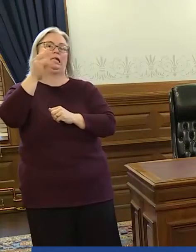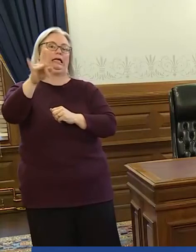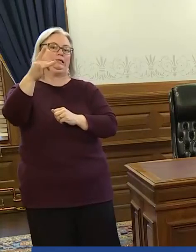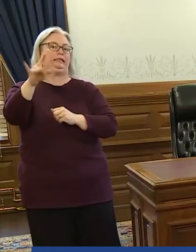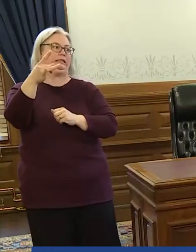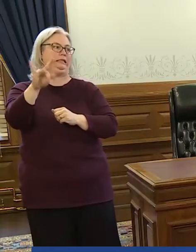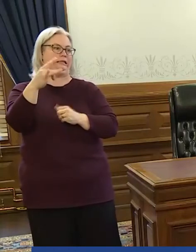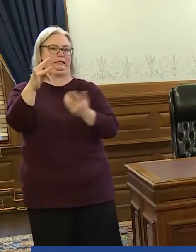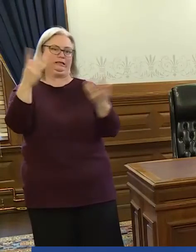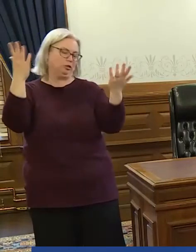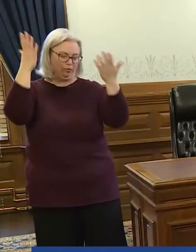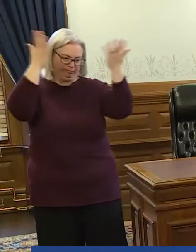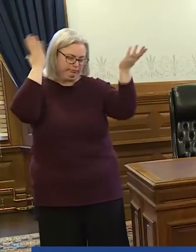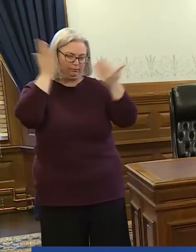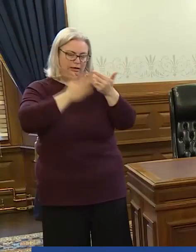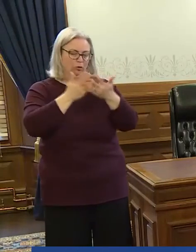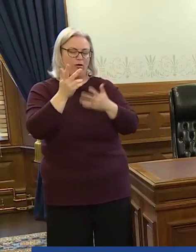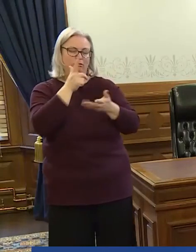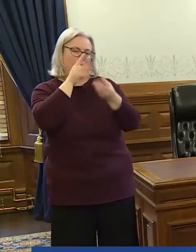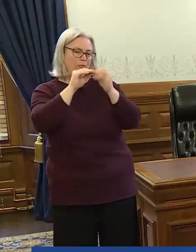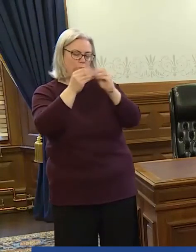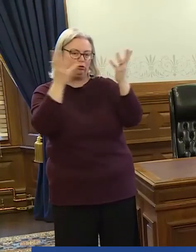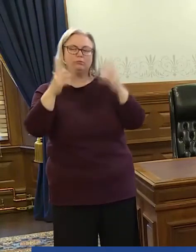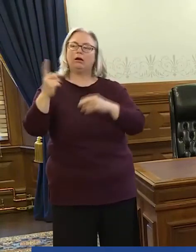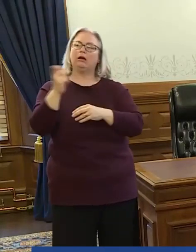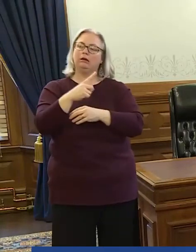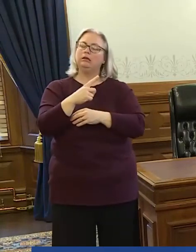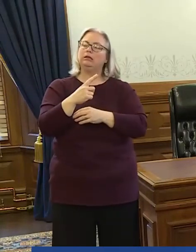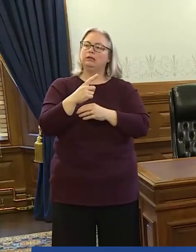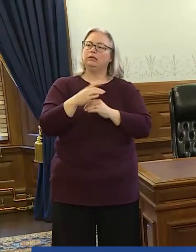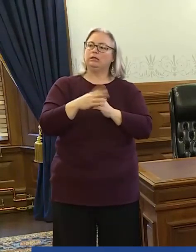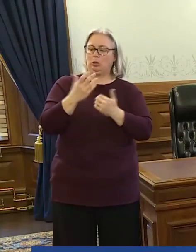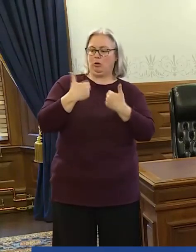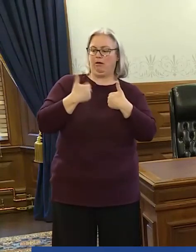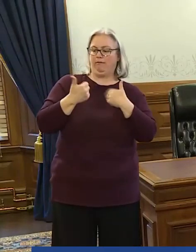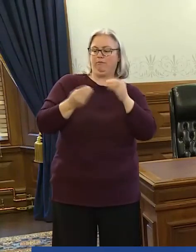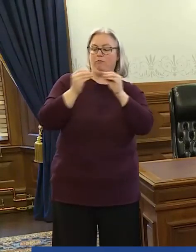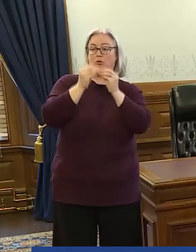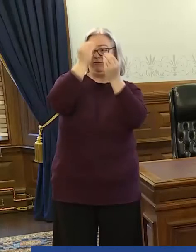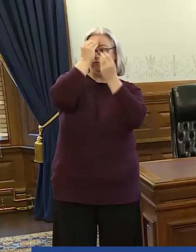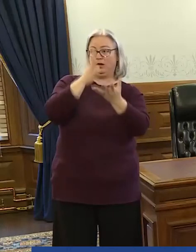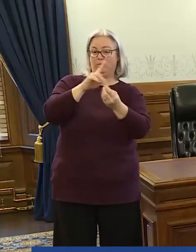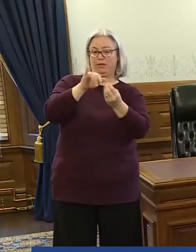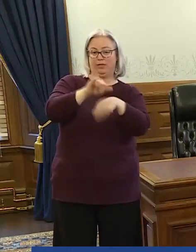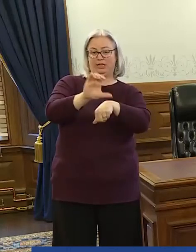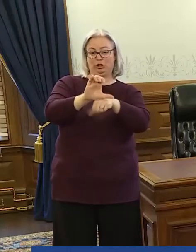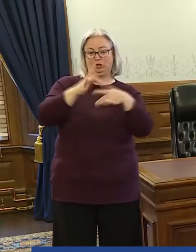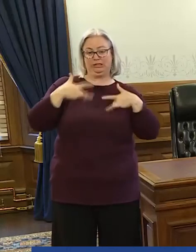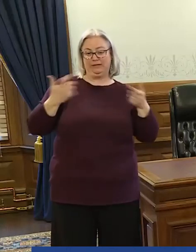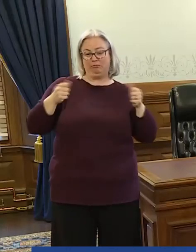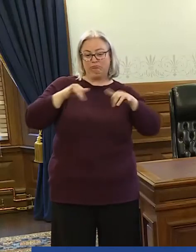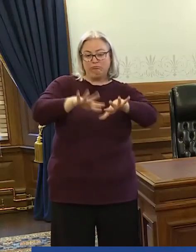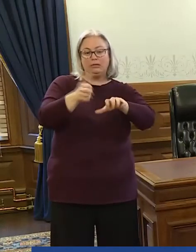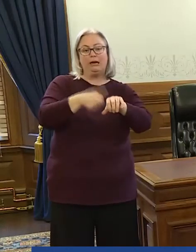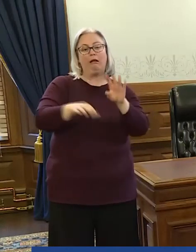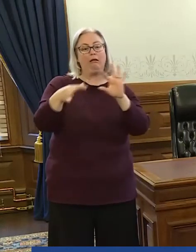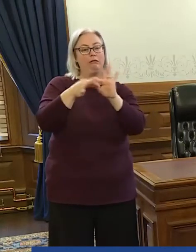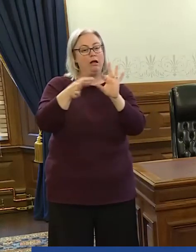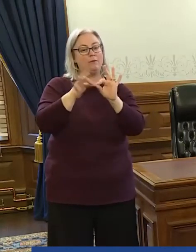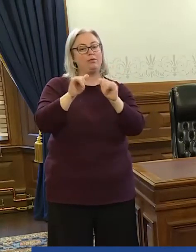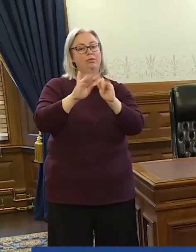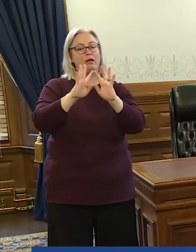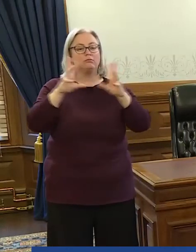18. Okay. So anyway, so do you have any additional details about that, and any comment about